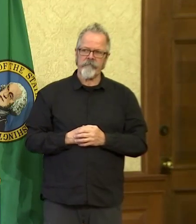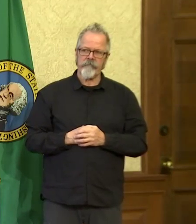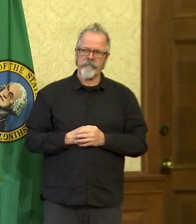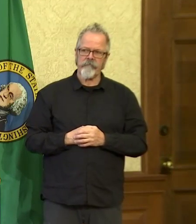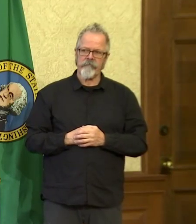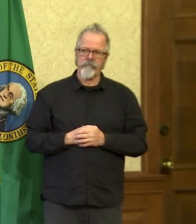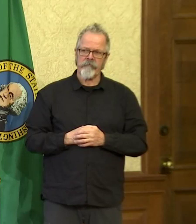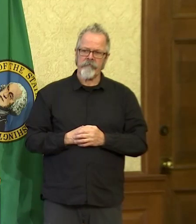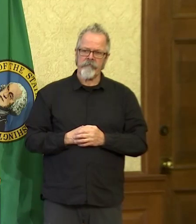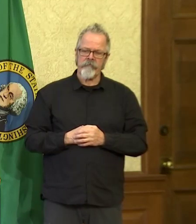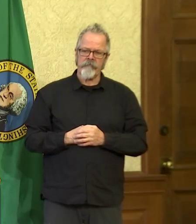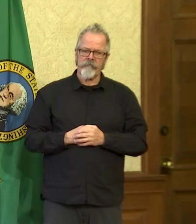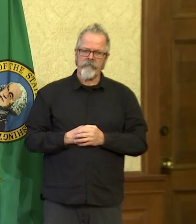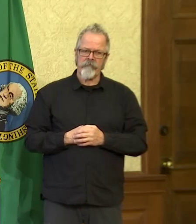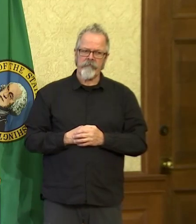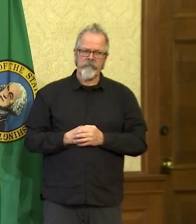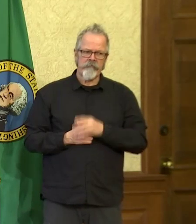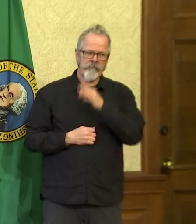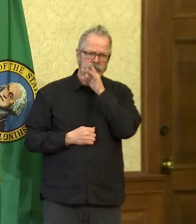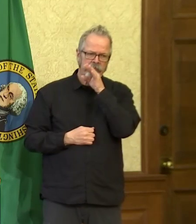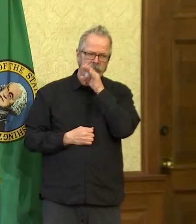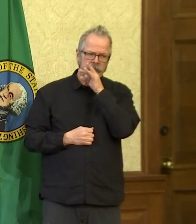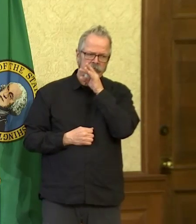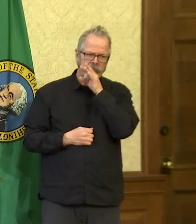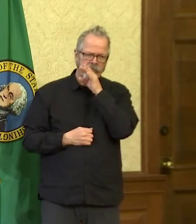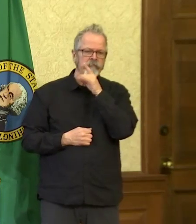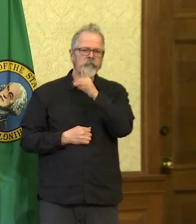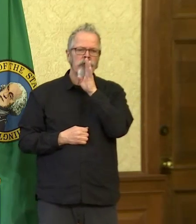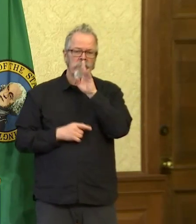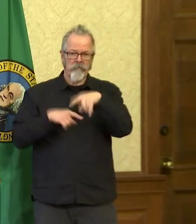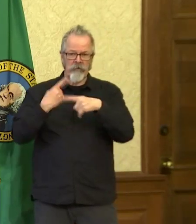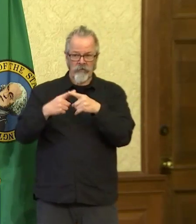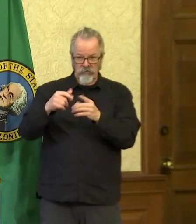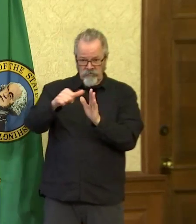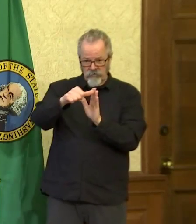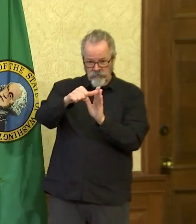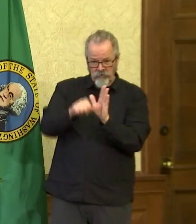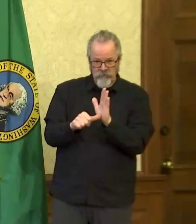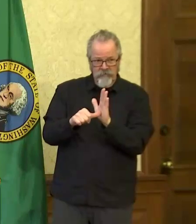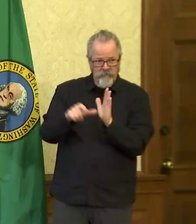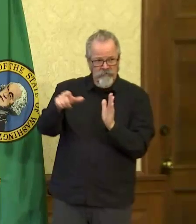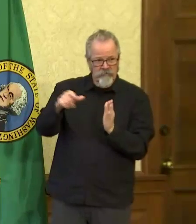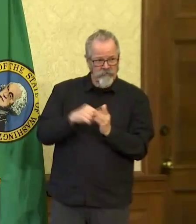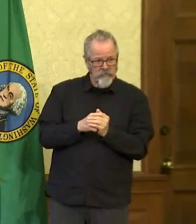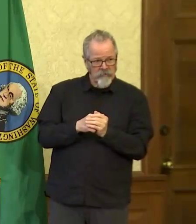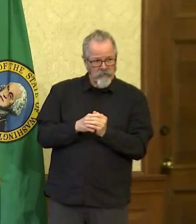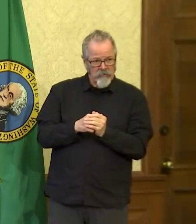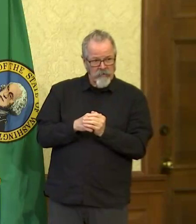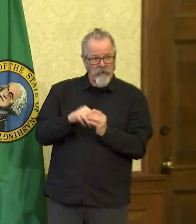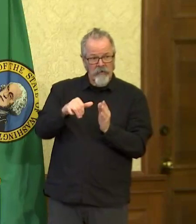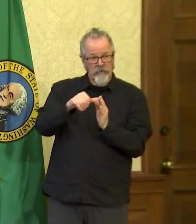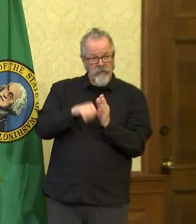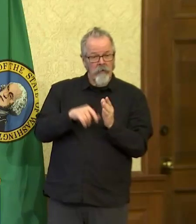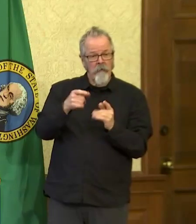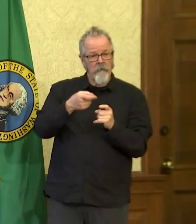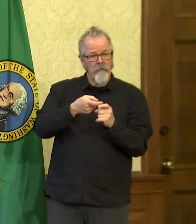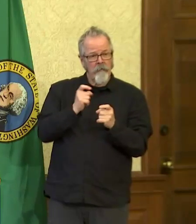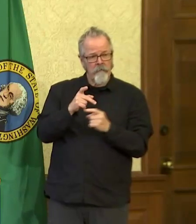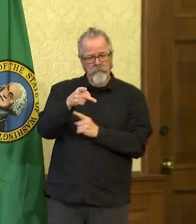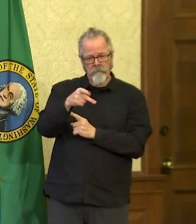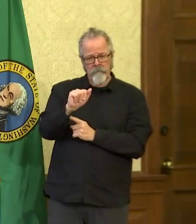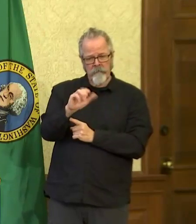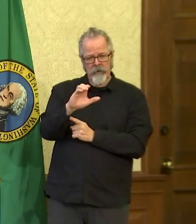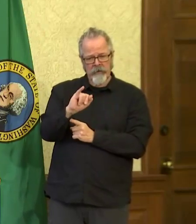hospitals out here in Pacific County right now are discussing trying to push through to be able to use cloth masks. We don't have enough